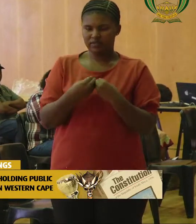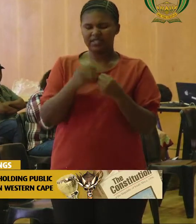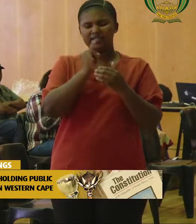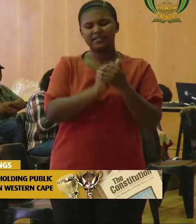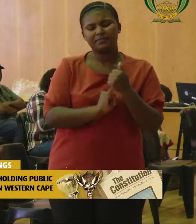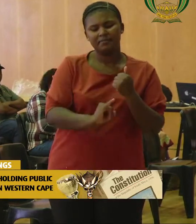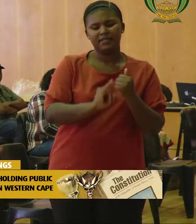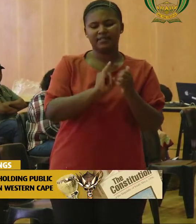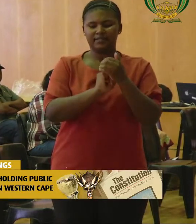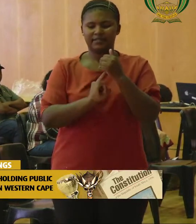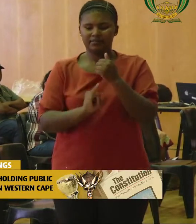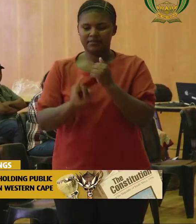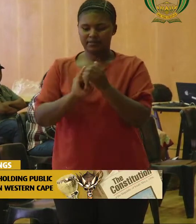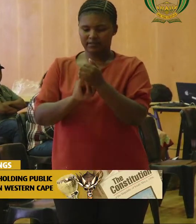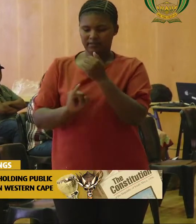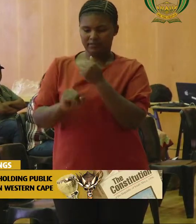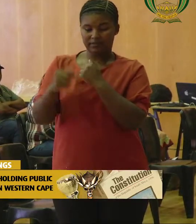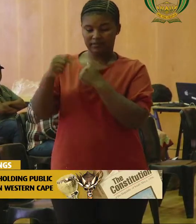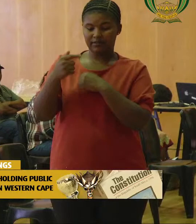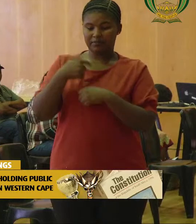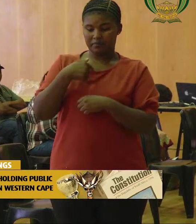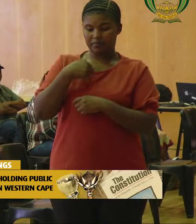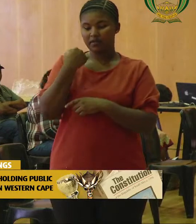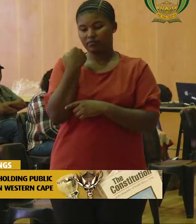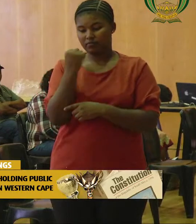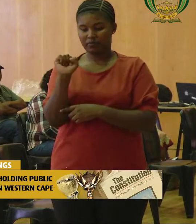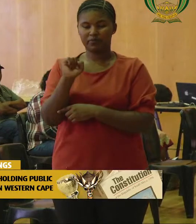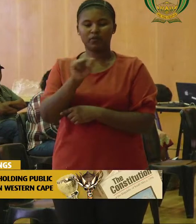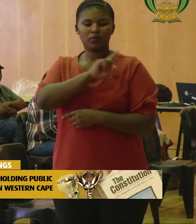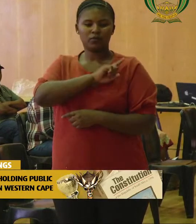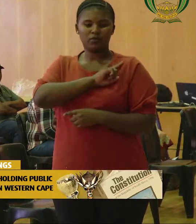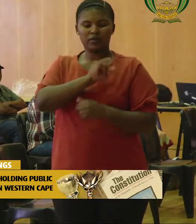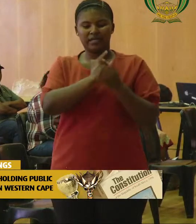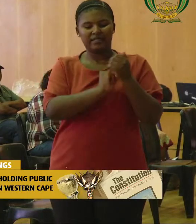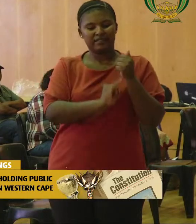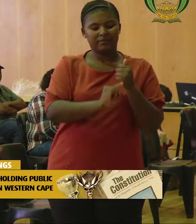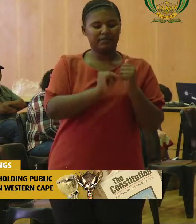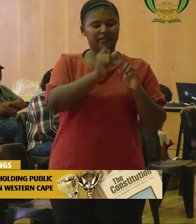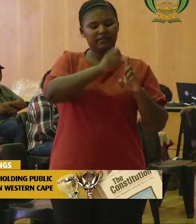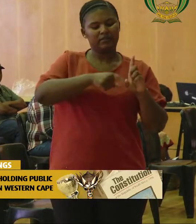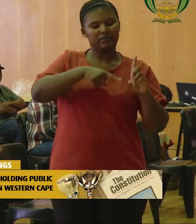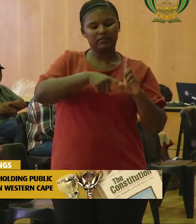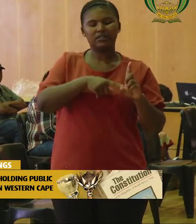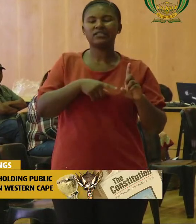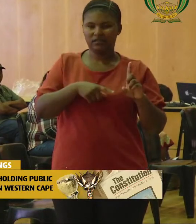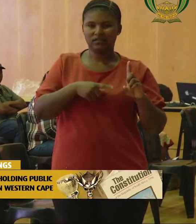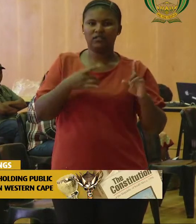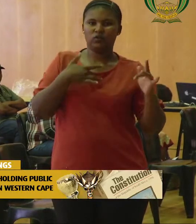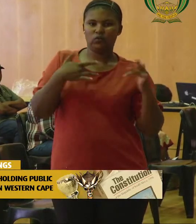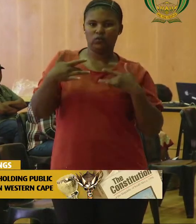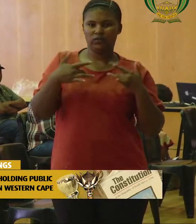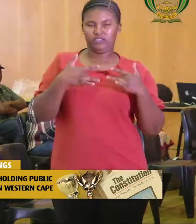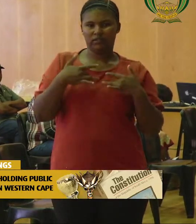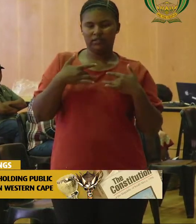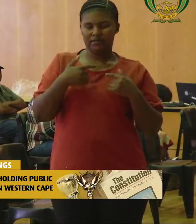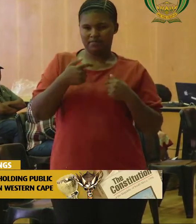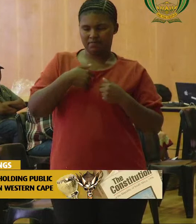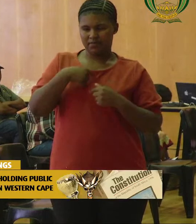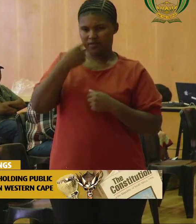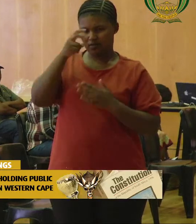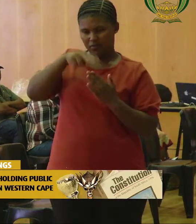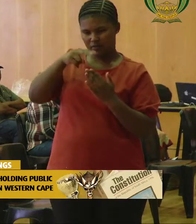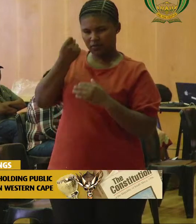independent individuals. Because those independent individuals are concerning, in my